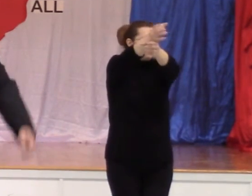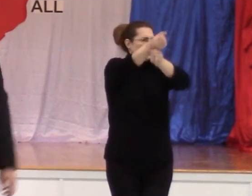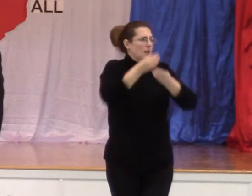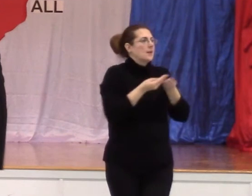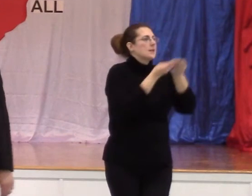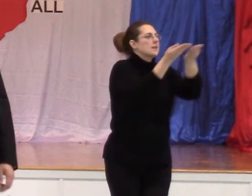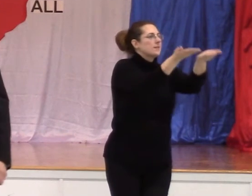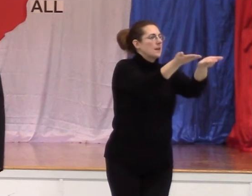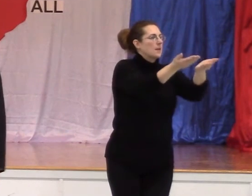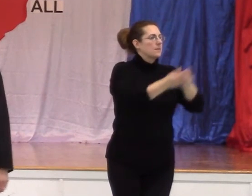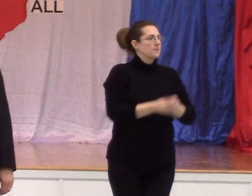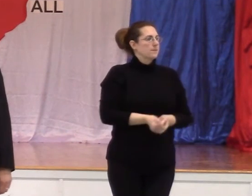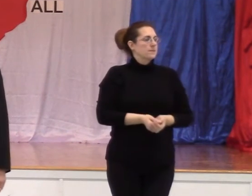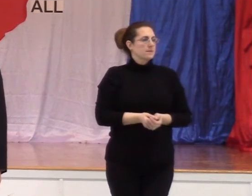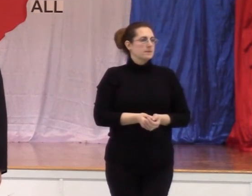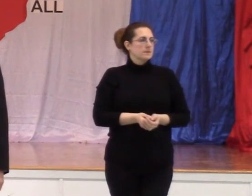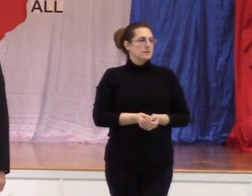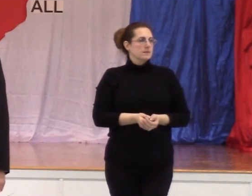giving that.